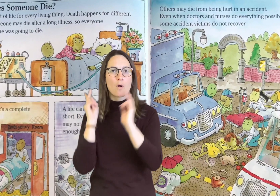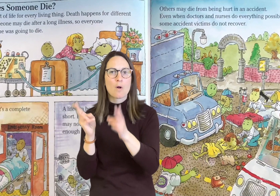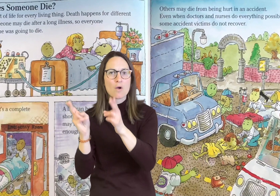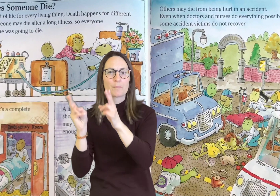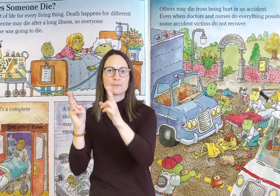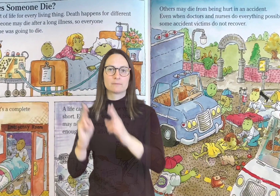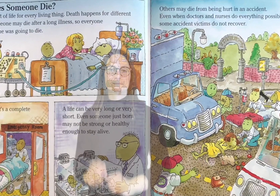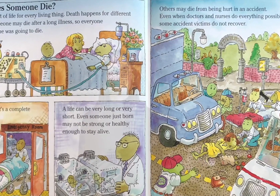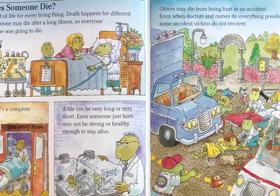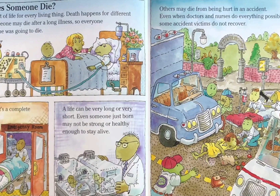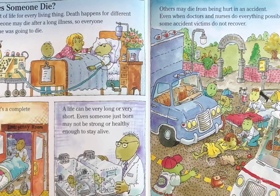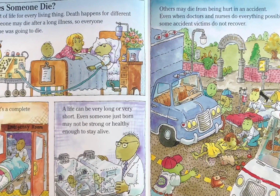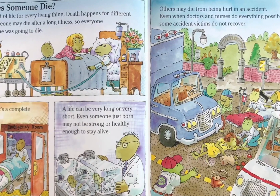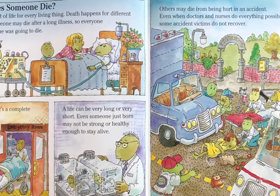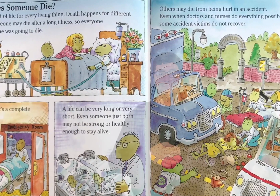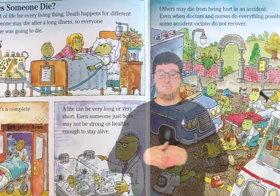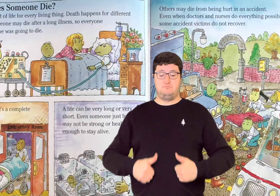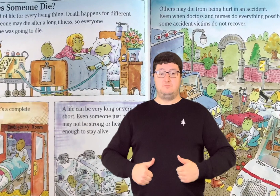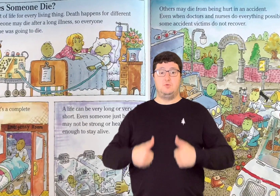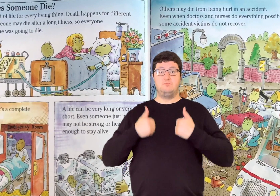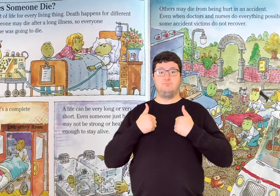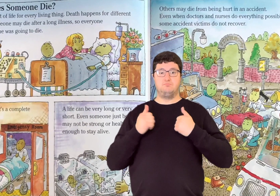Hurry, hurry!